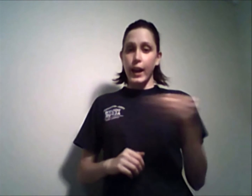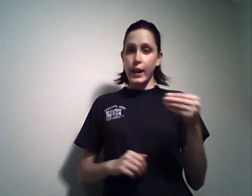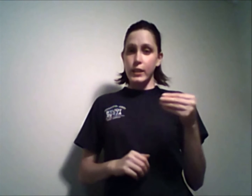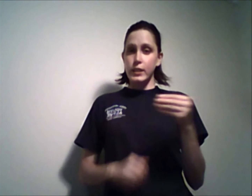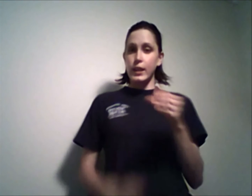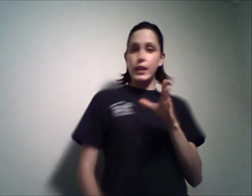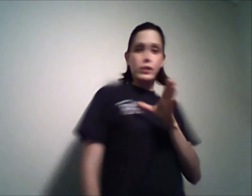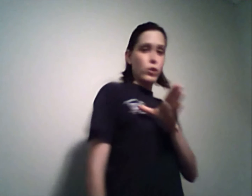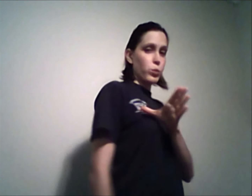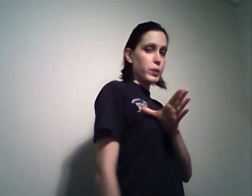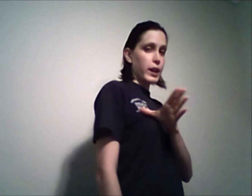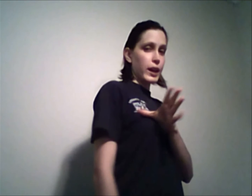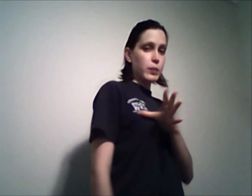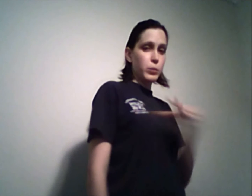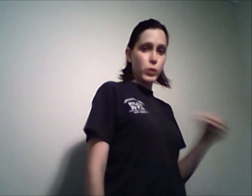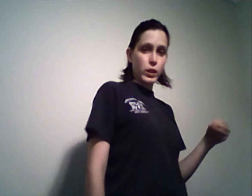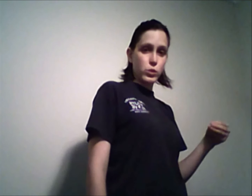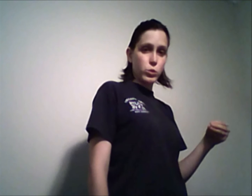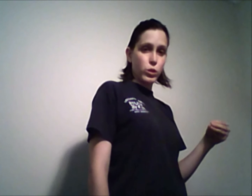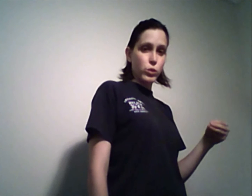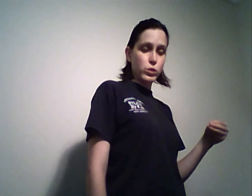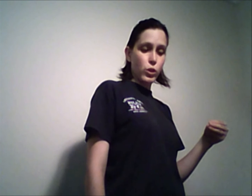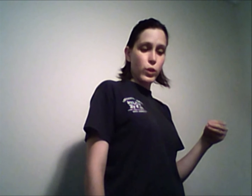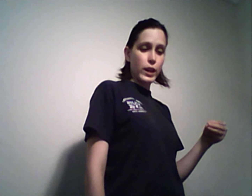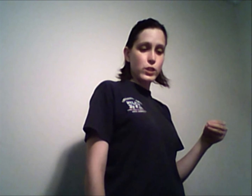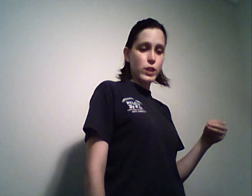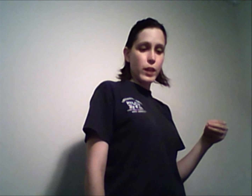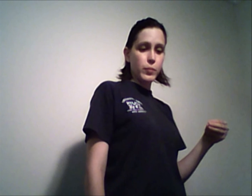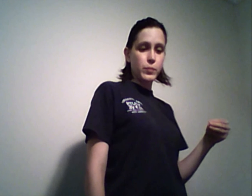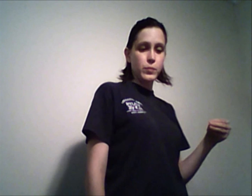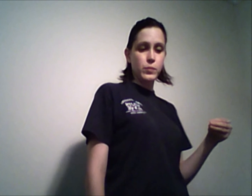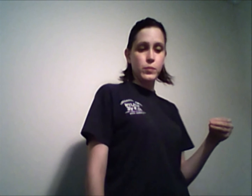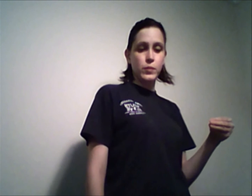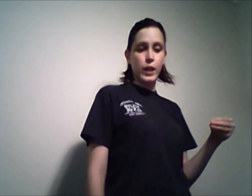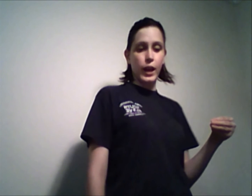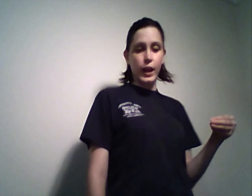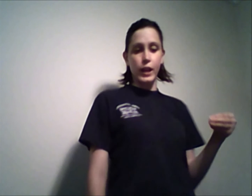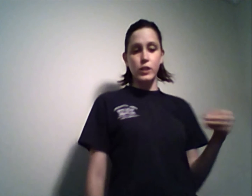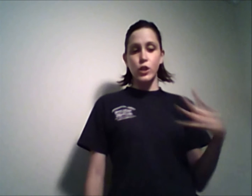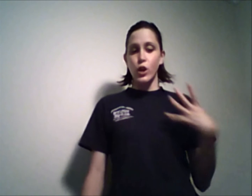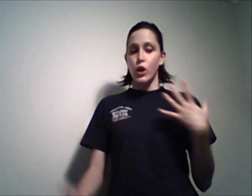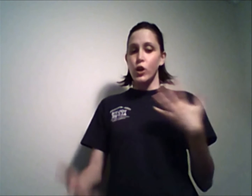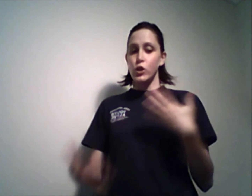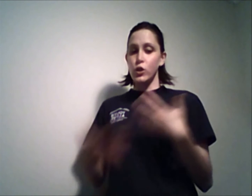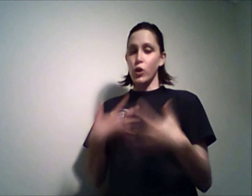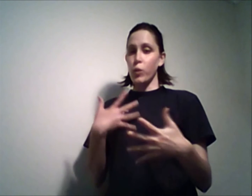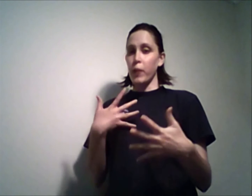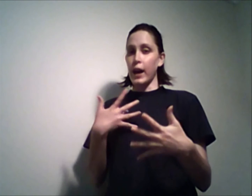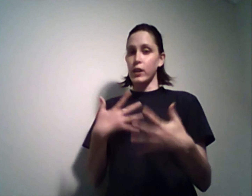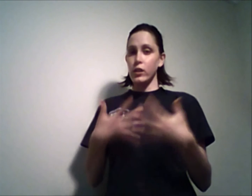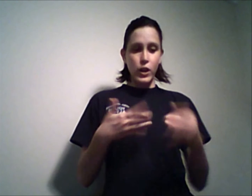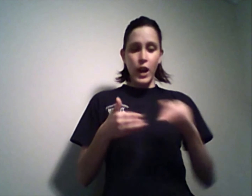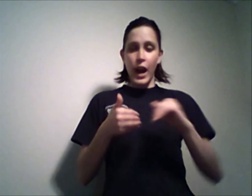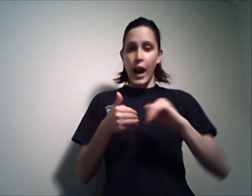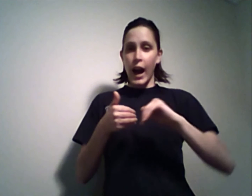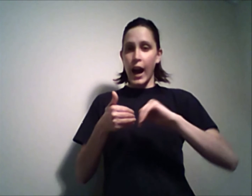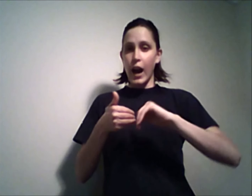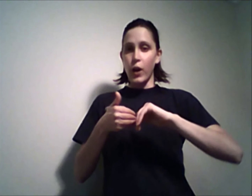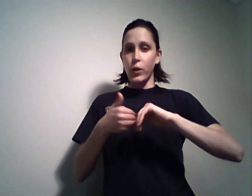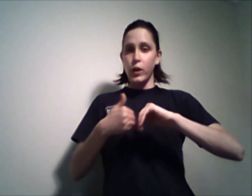And again, it's open hand pulling into a closed O hand shape. And no matter how.